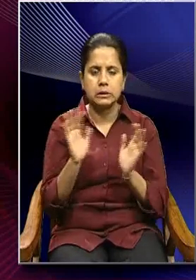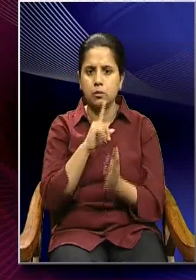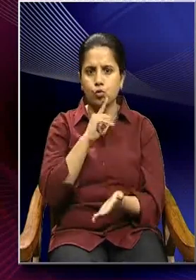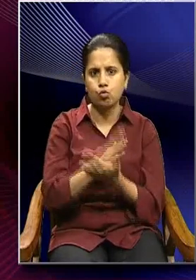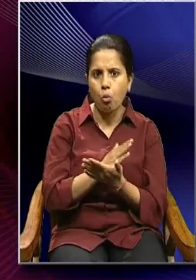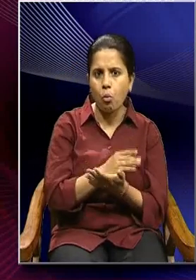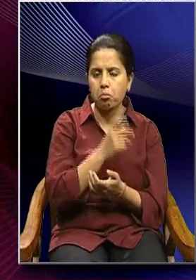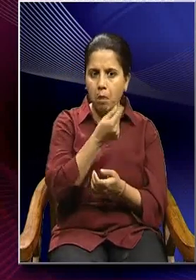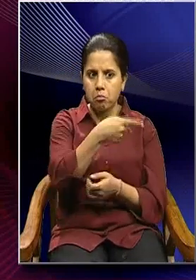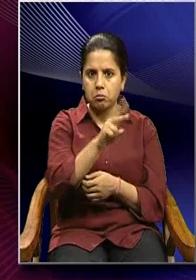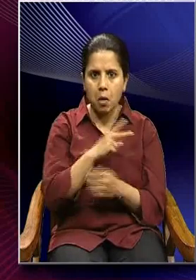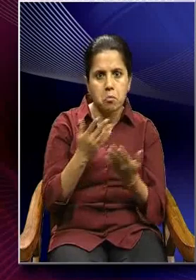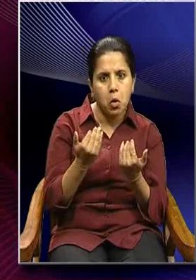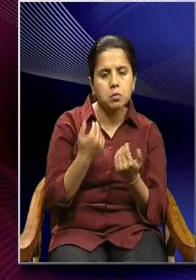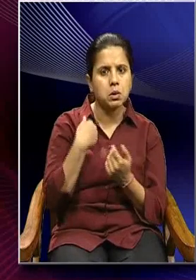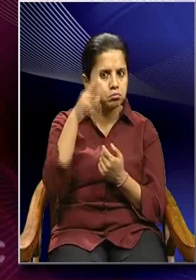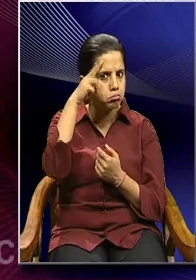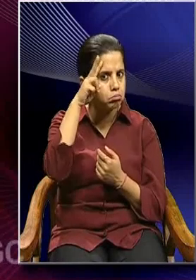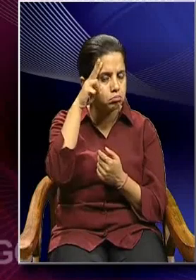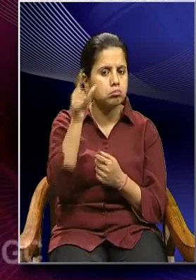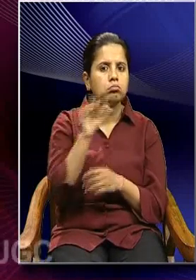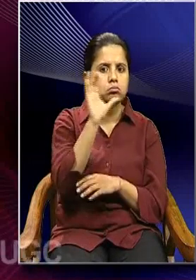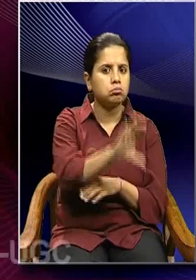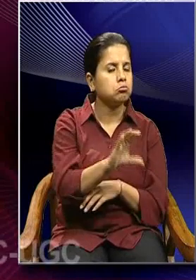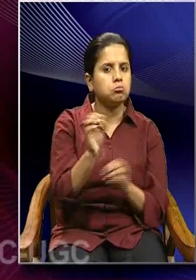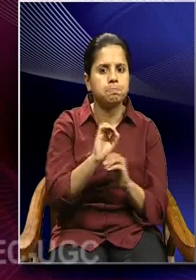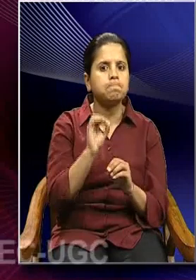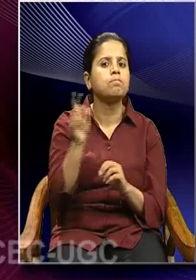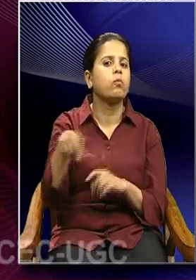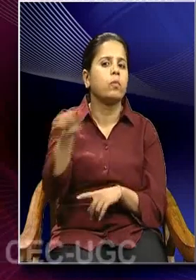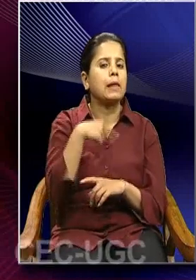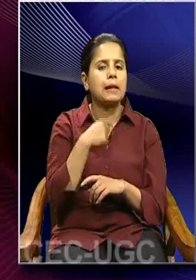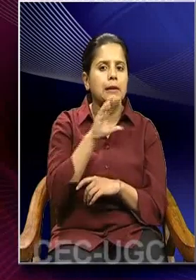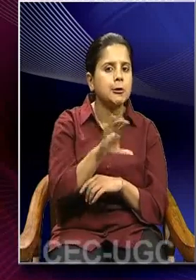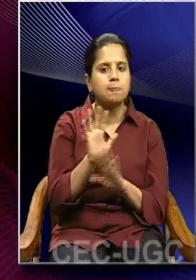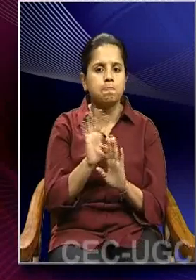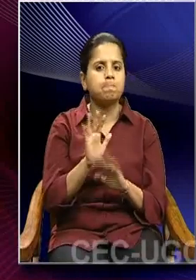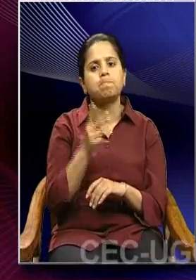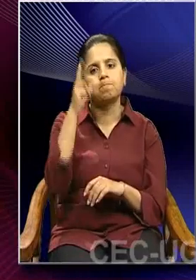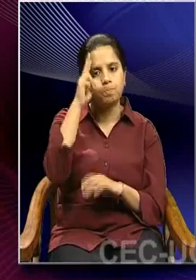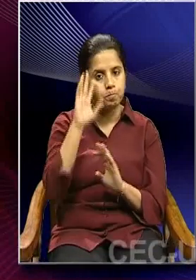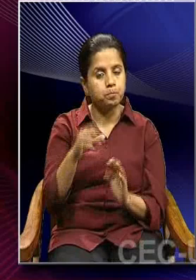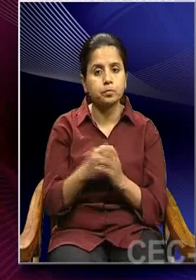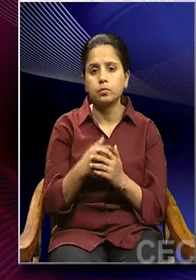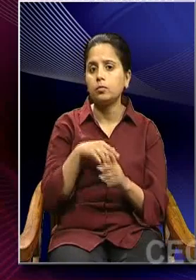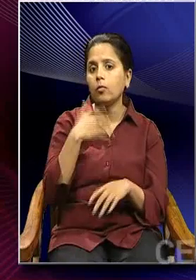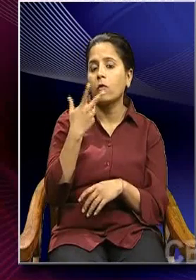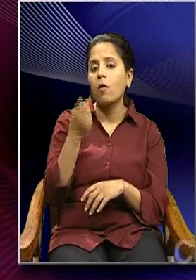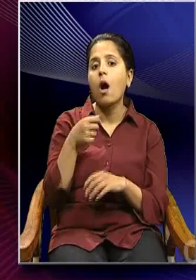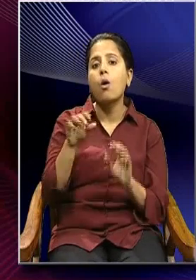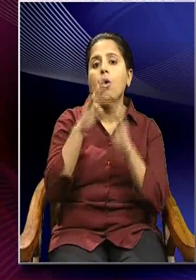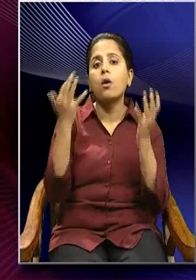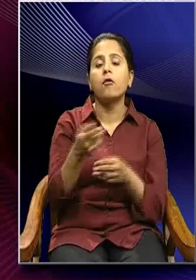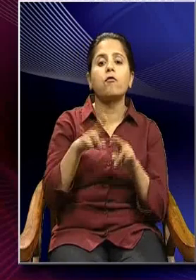will be able to recover the kind of money which has been invested by them. And then we find the underworld financing